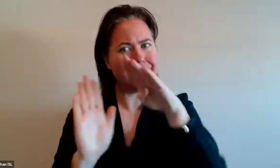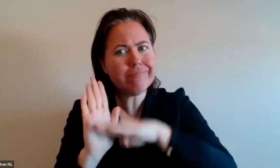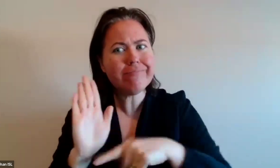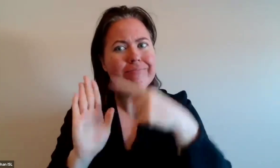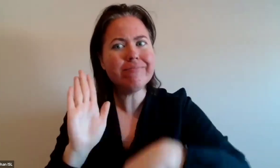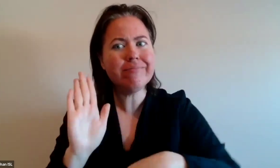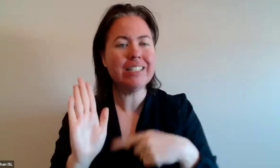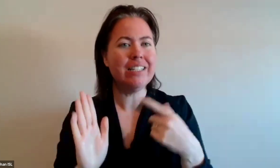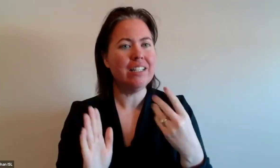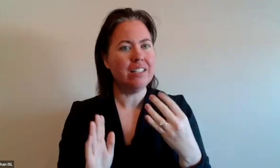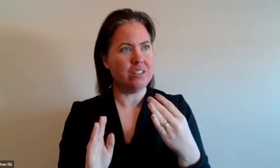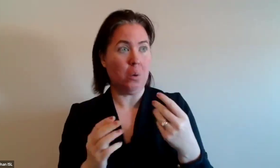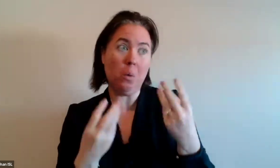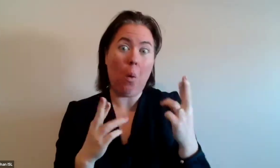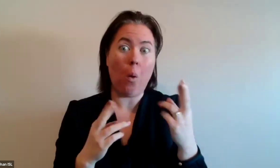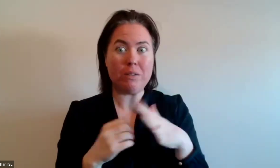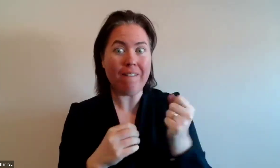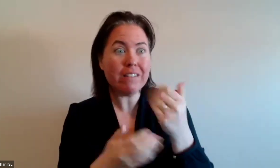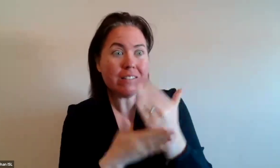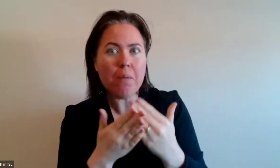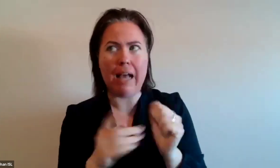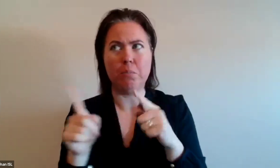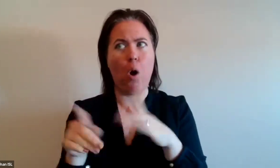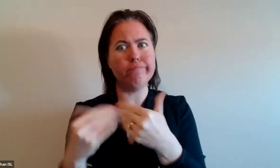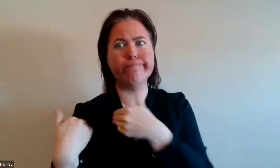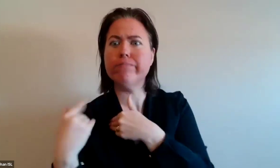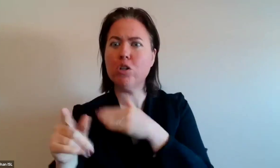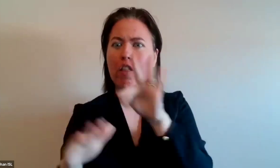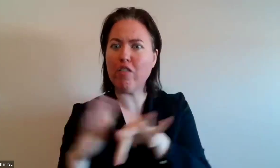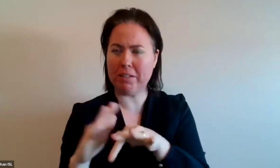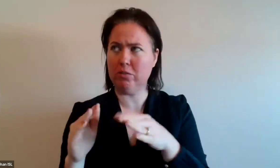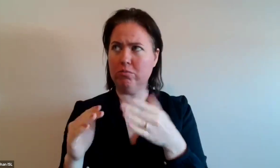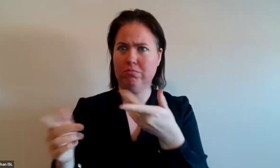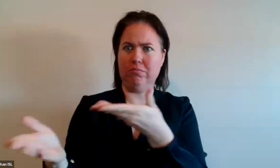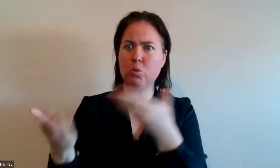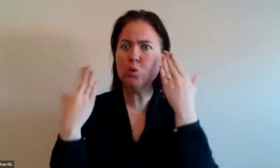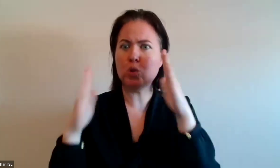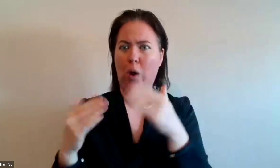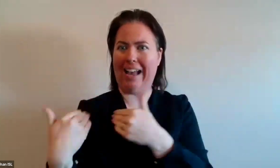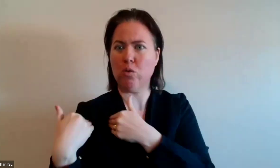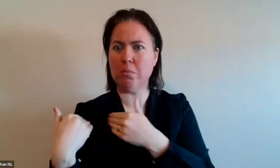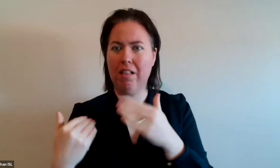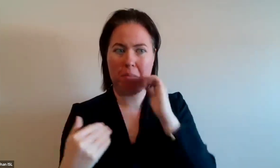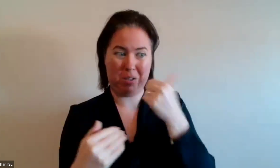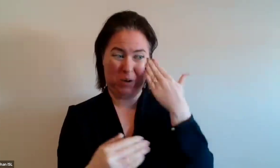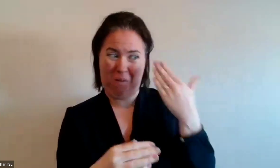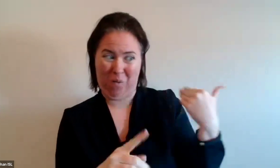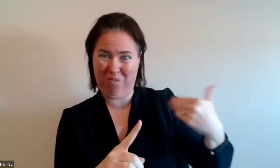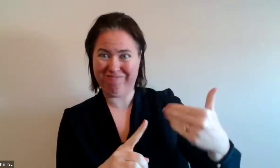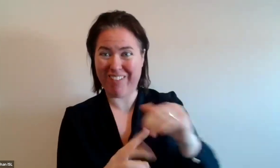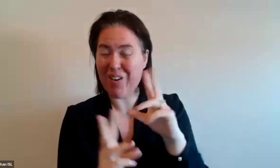some focus on that and for the government to be held accountable for the lack of